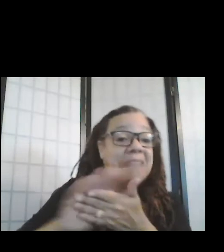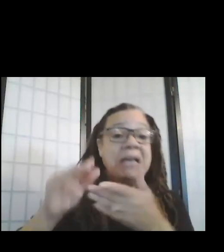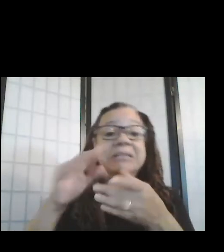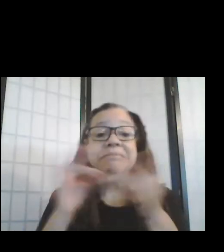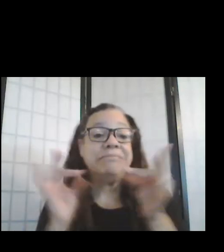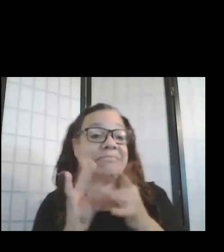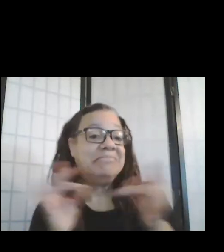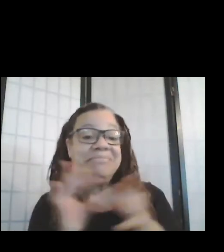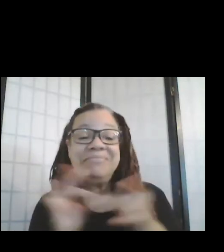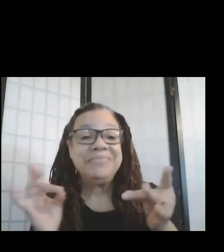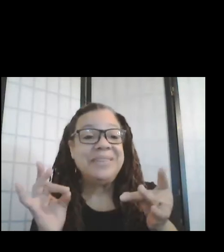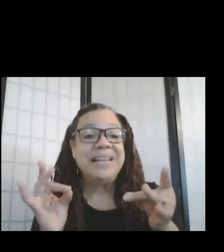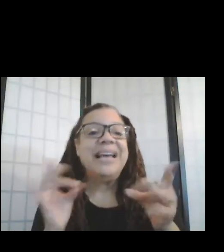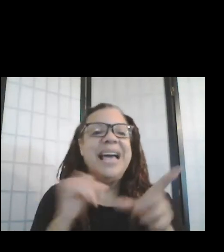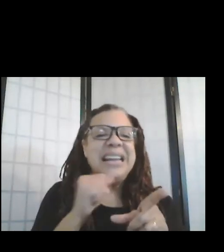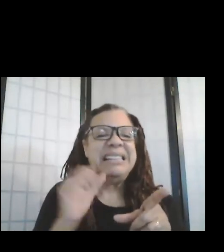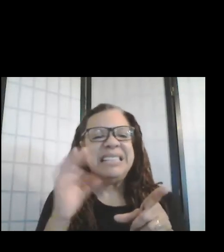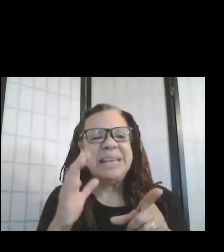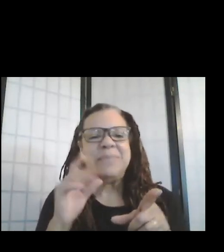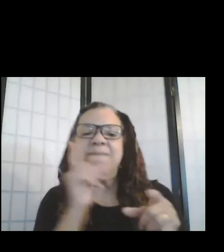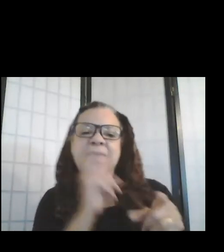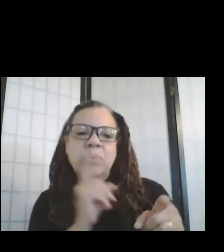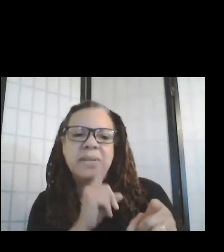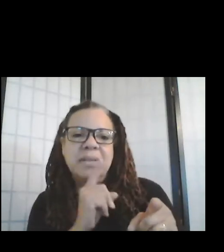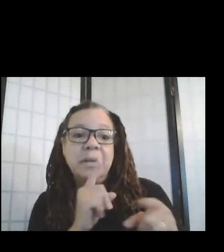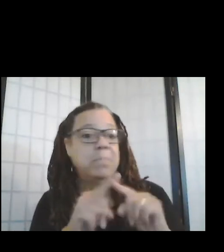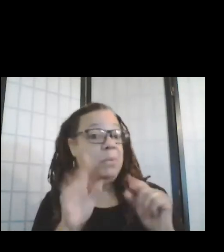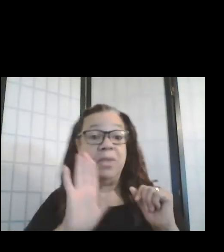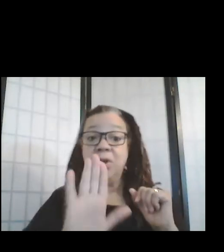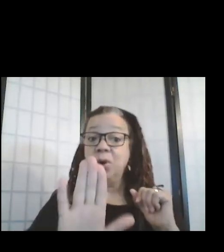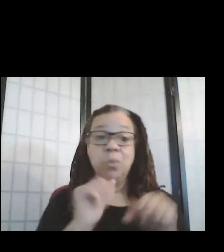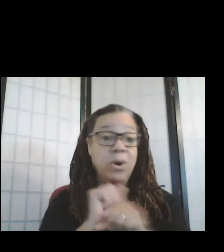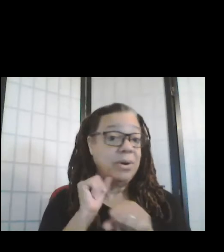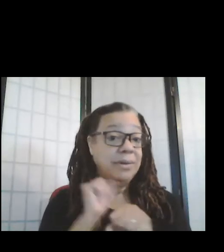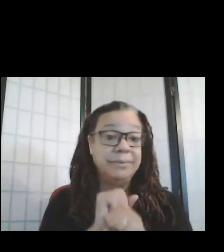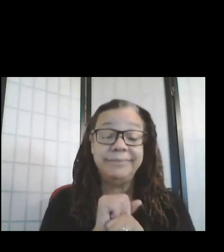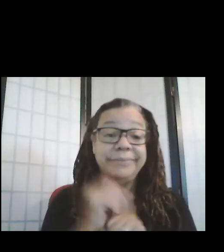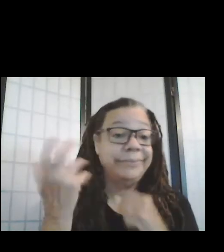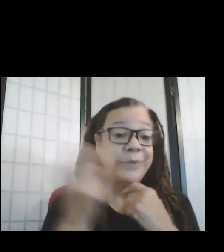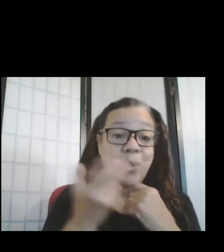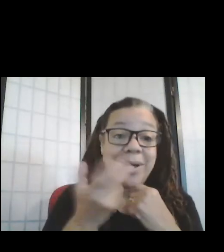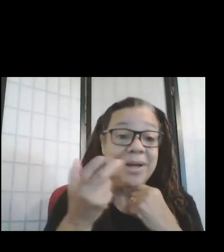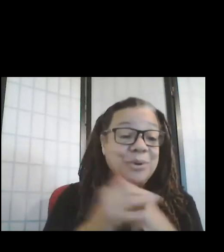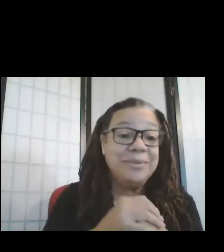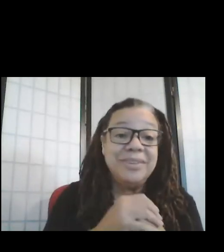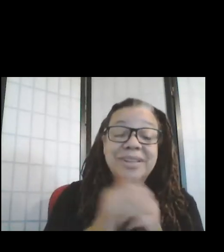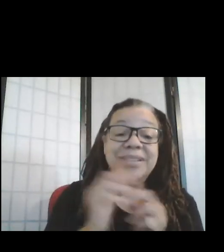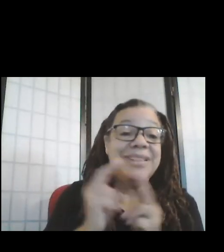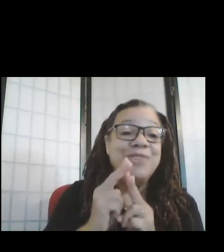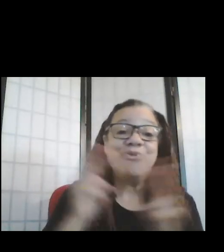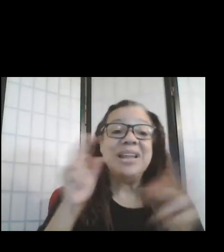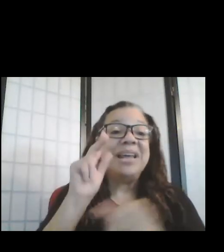just comes across as kind of artificial. And I notice in the stories you just read, they're very